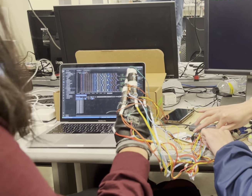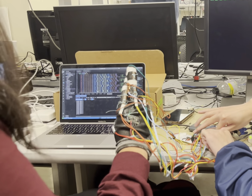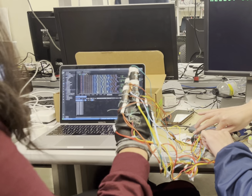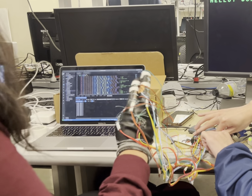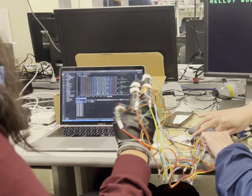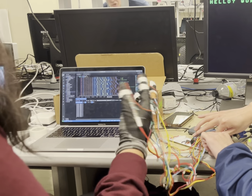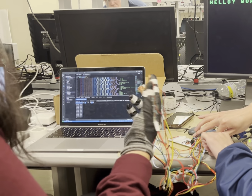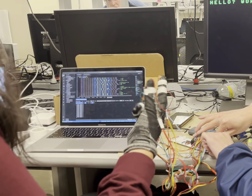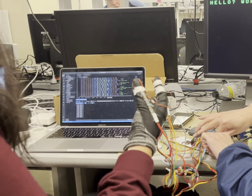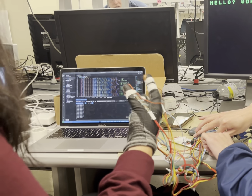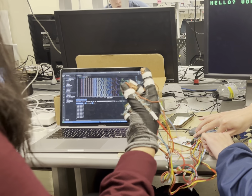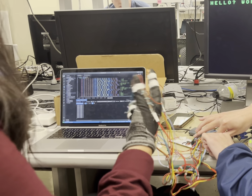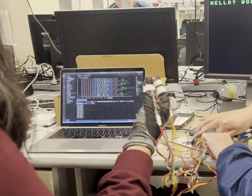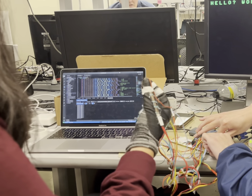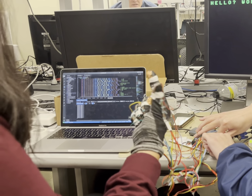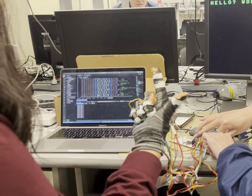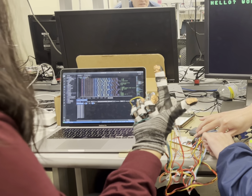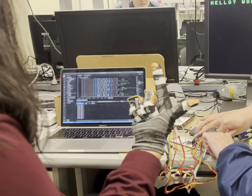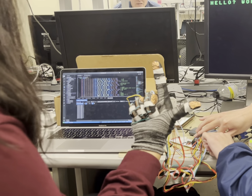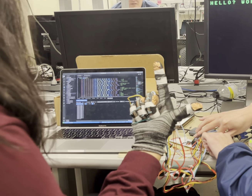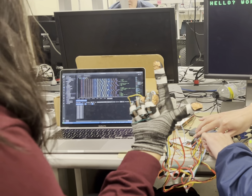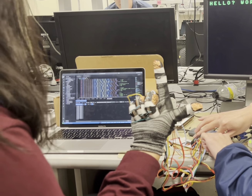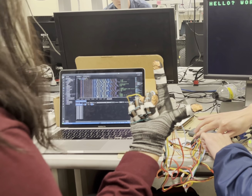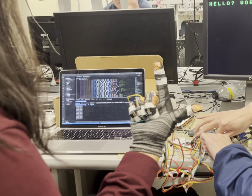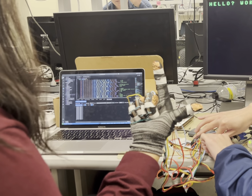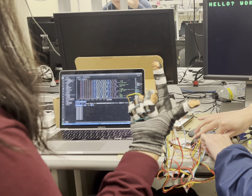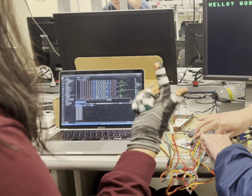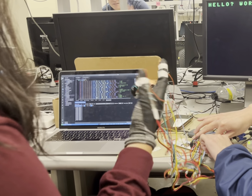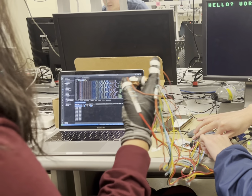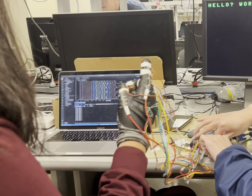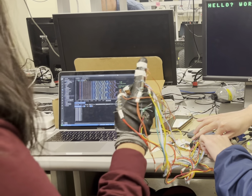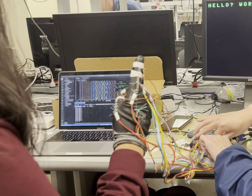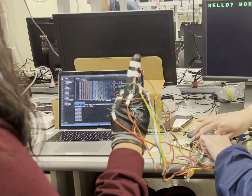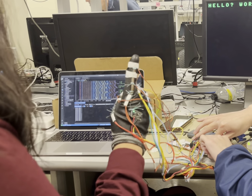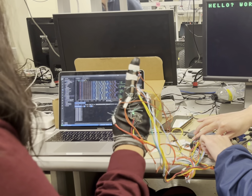R. Yeah. Okay. L and D.